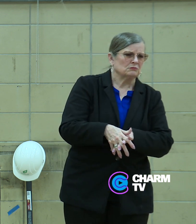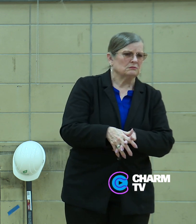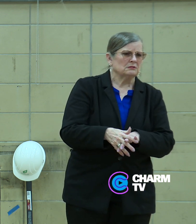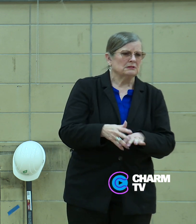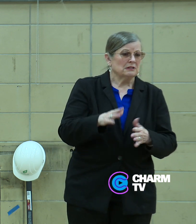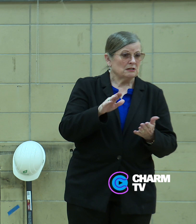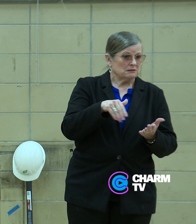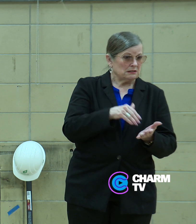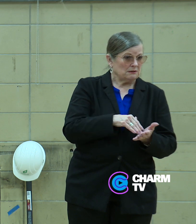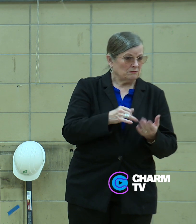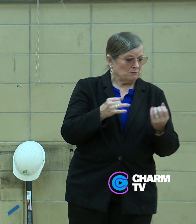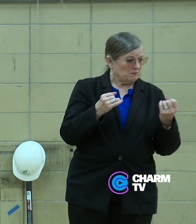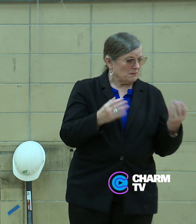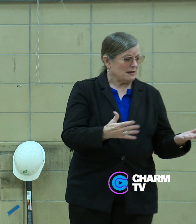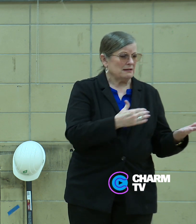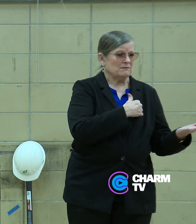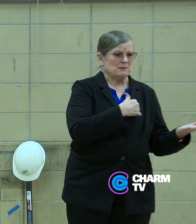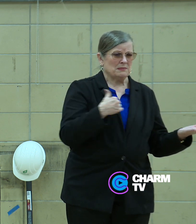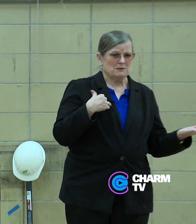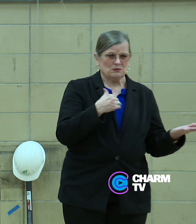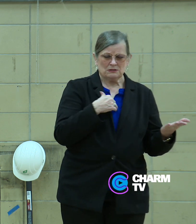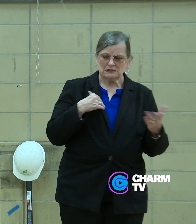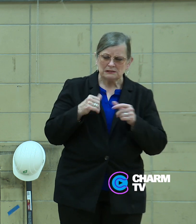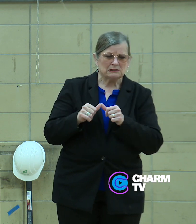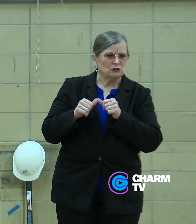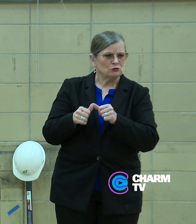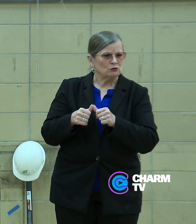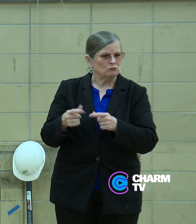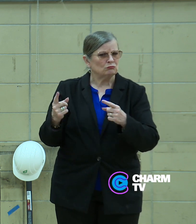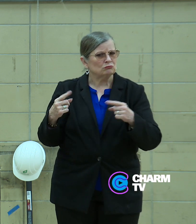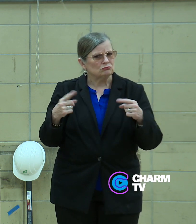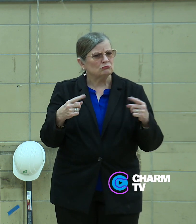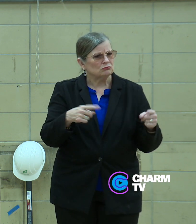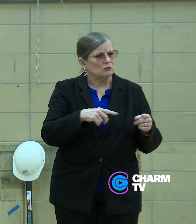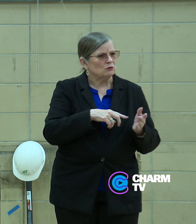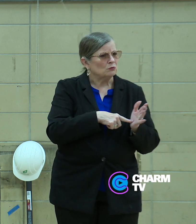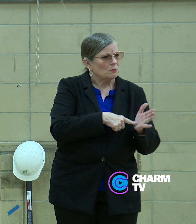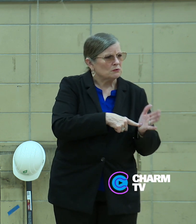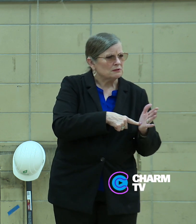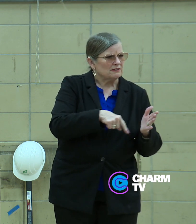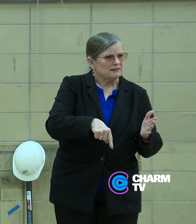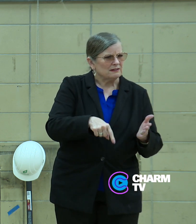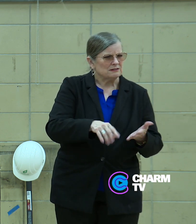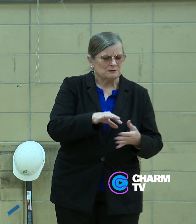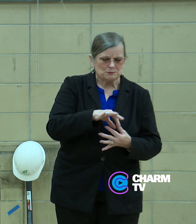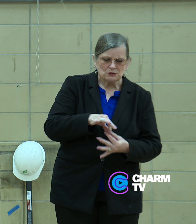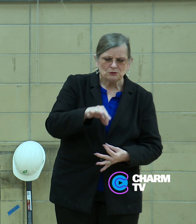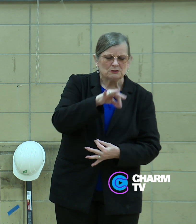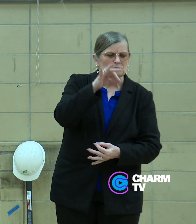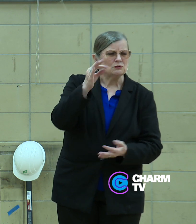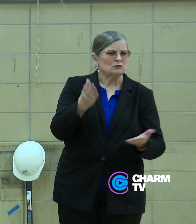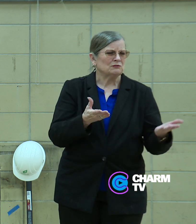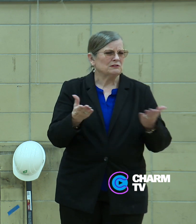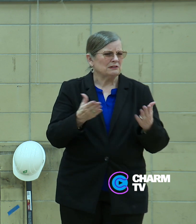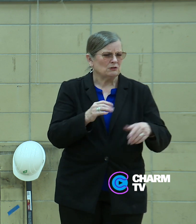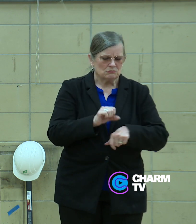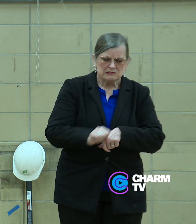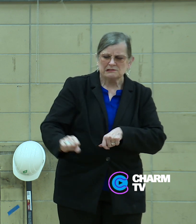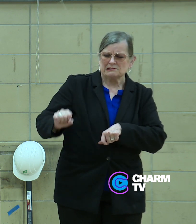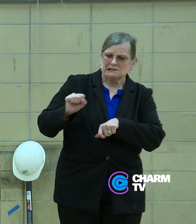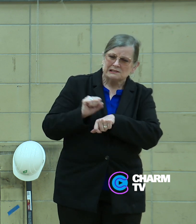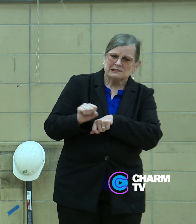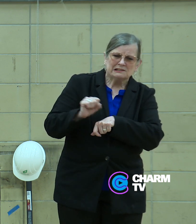Many members of this community continue to exhibit Mr. Gross' spirit of service and have worked tirelessly to obtain the